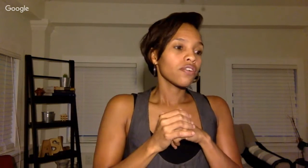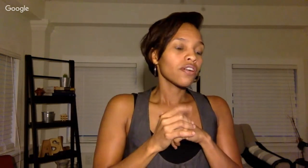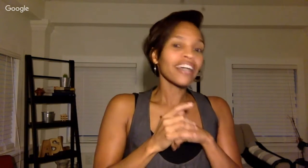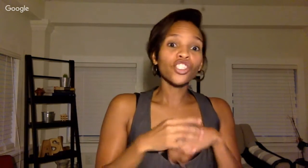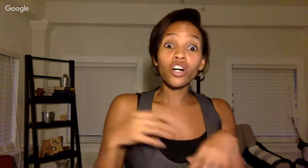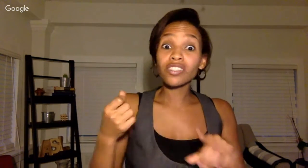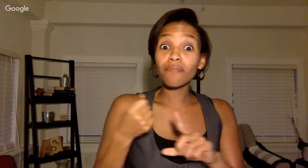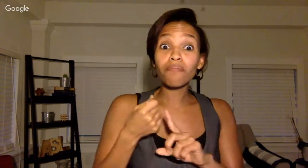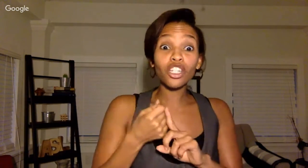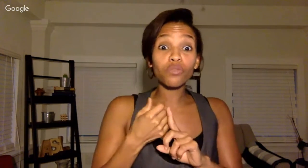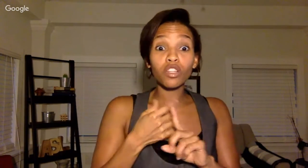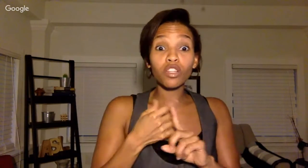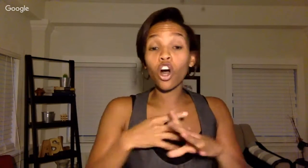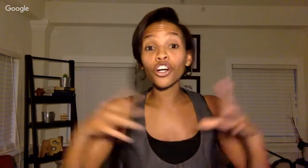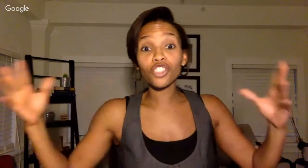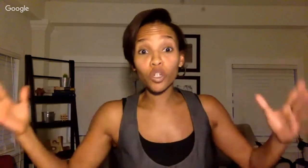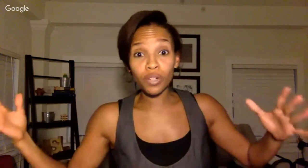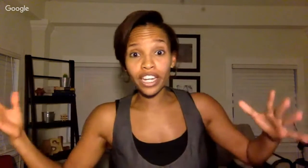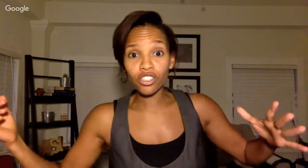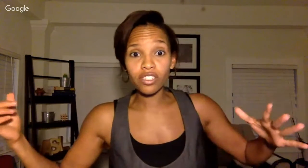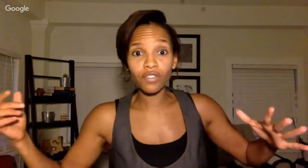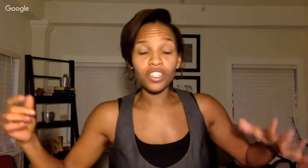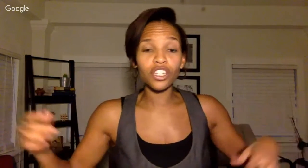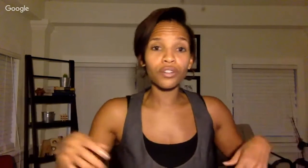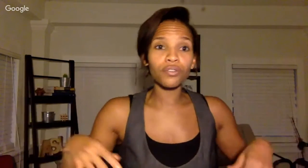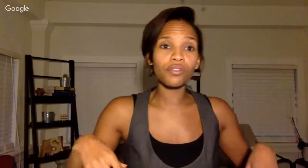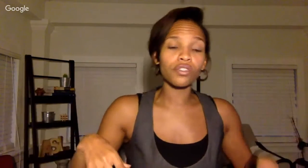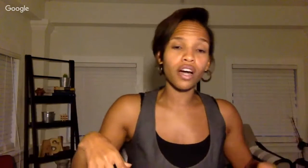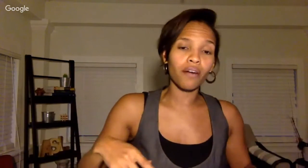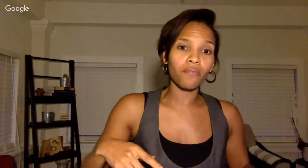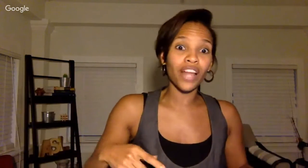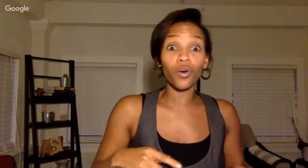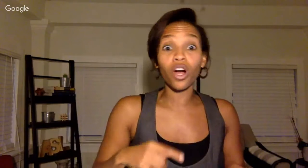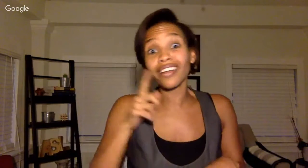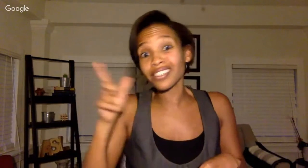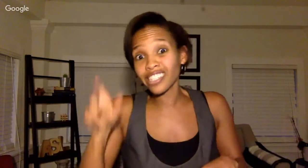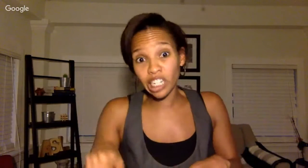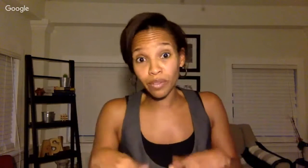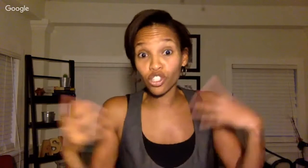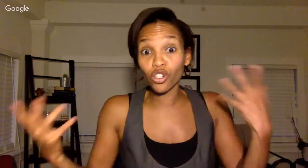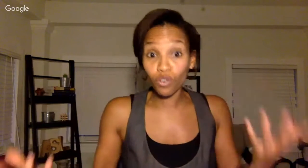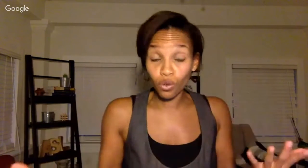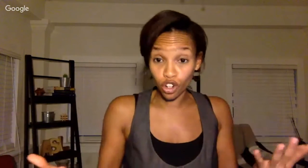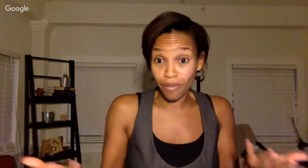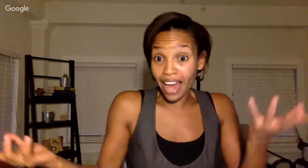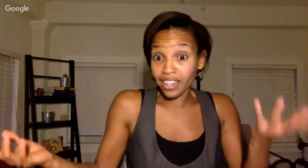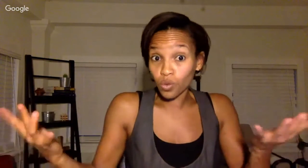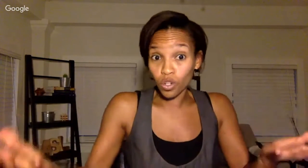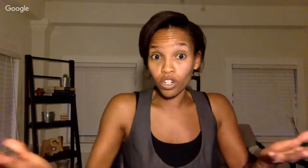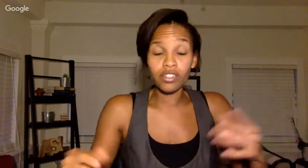I saw some much longer interpretations in videos that were unnecessary but still grammatically worked,